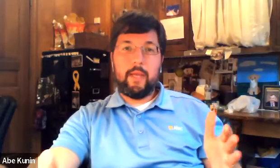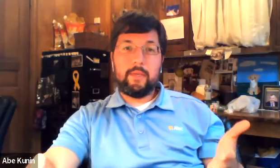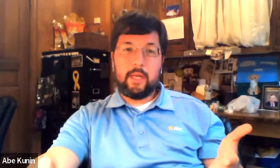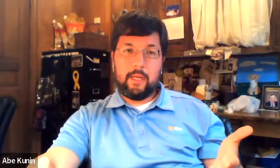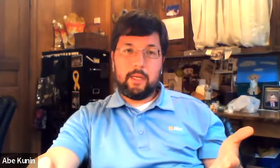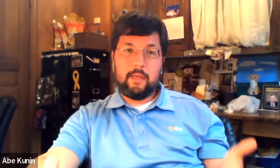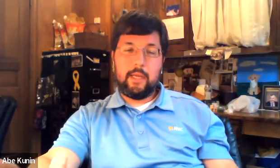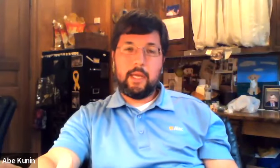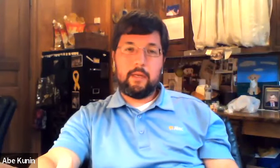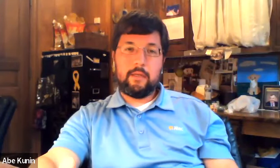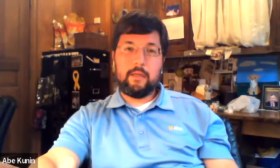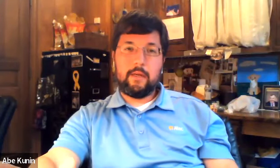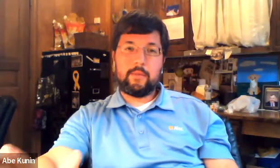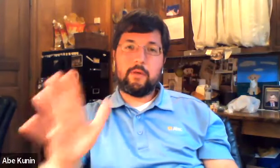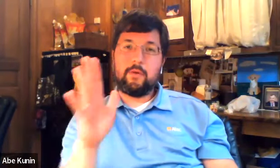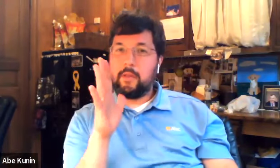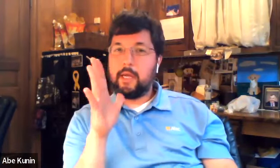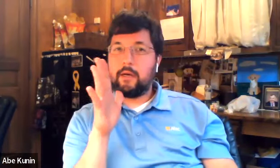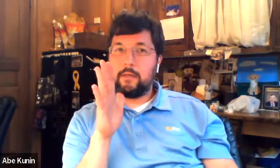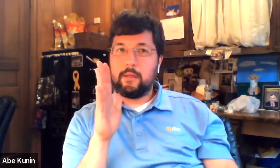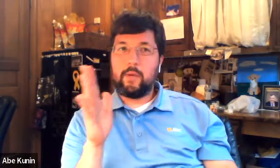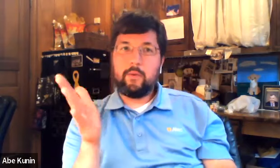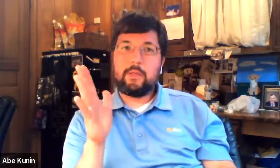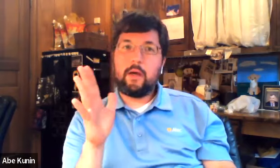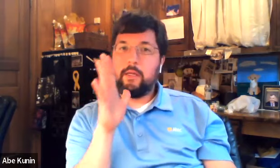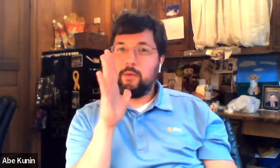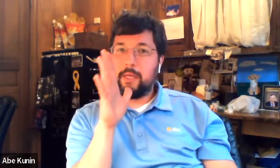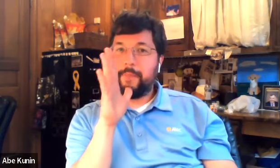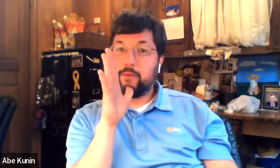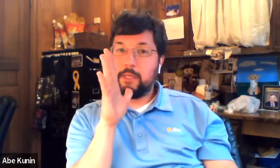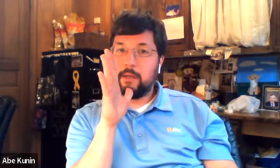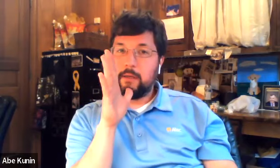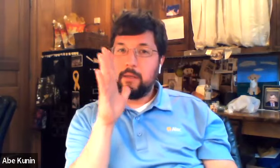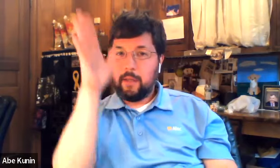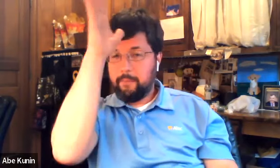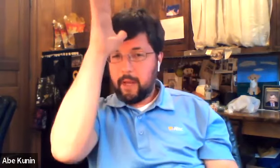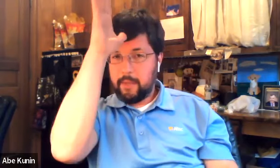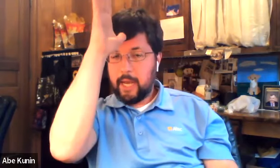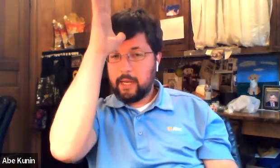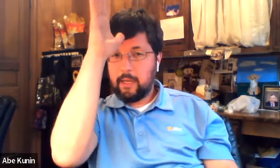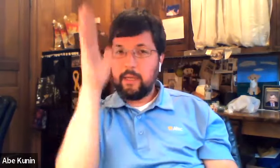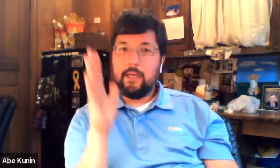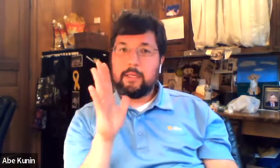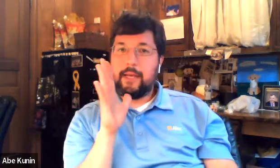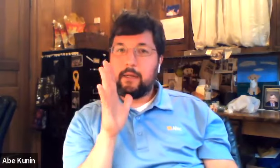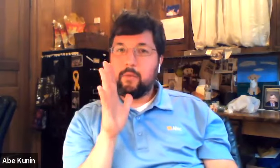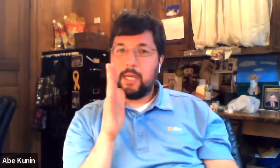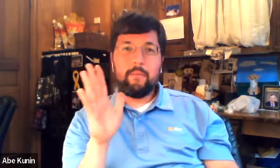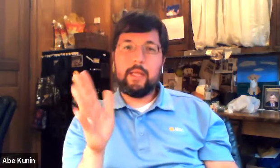baby signing, and so there, when I was taught it, it was like bouncing, like Mhm. mommy, daddy. Is Mhm. that was that mainly